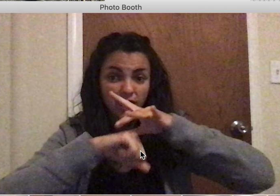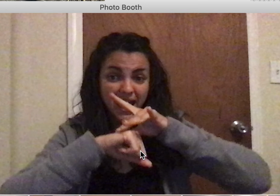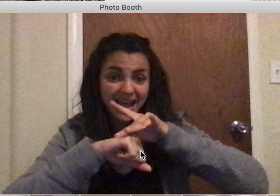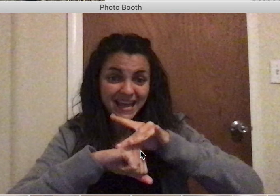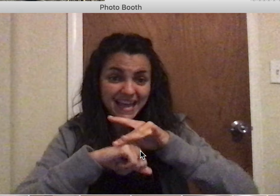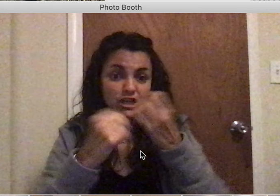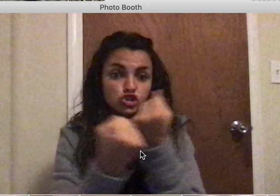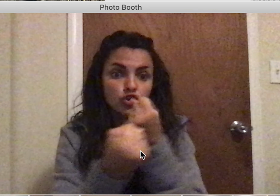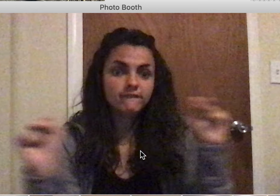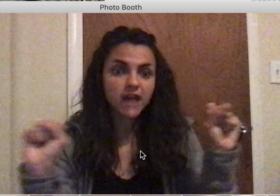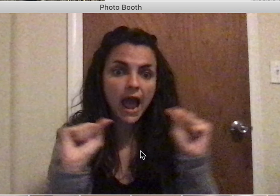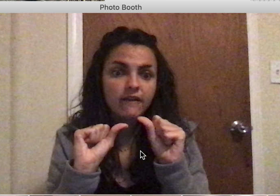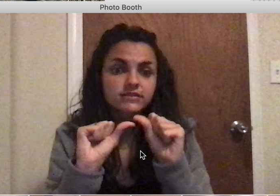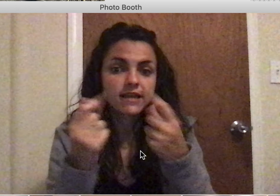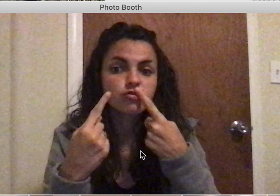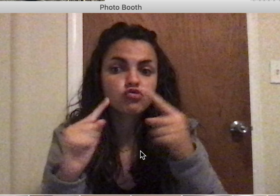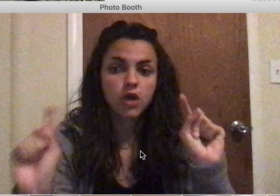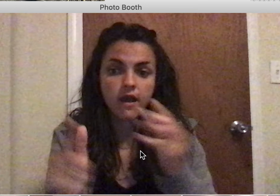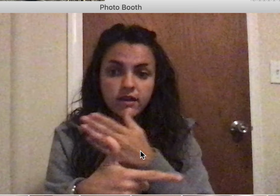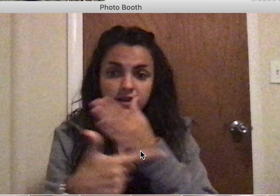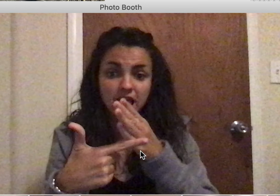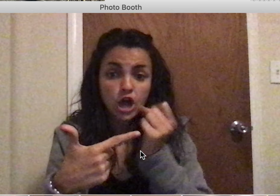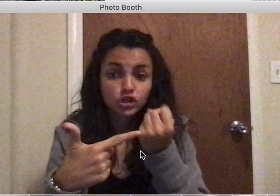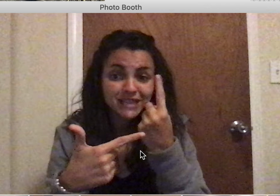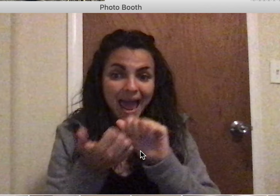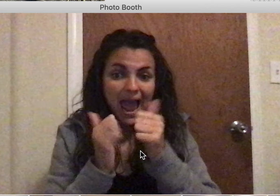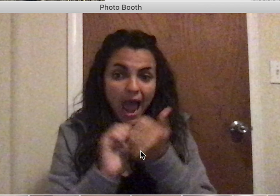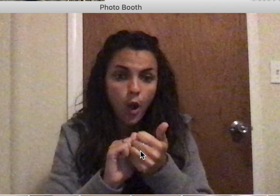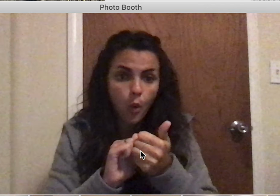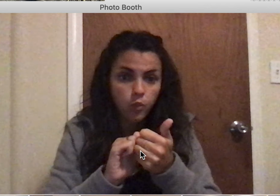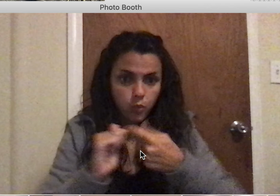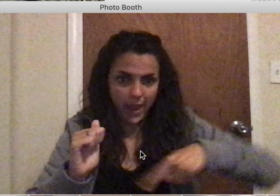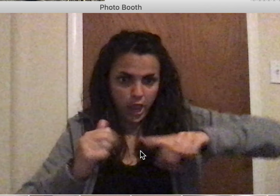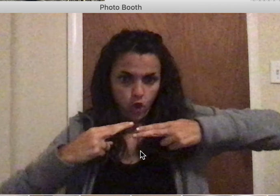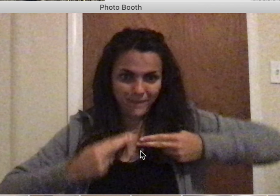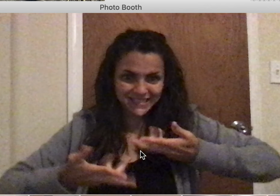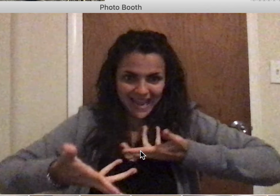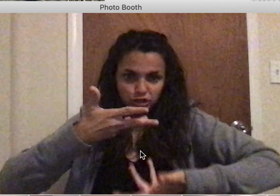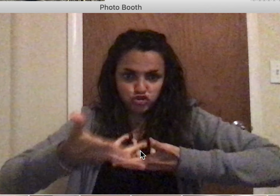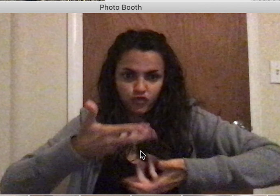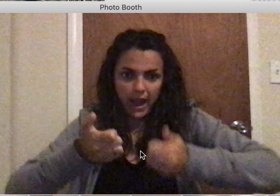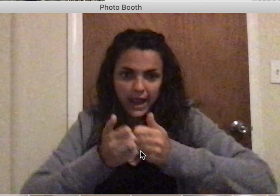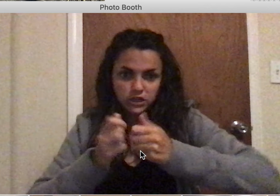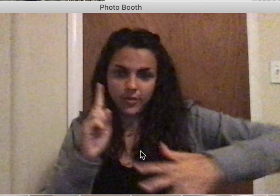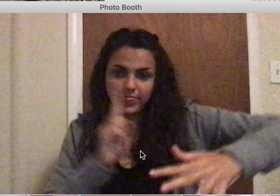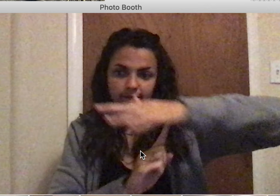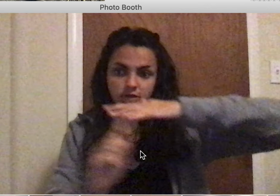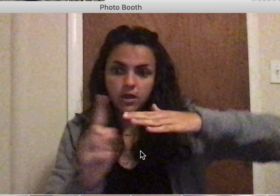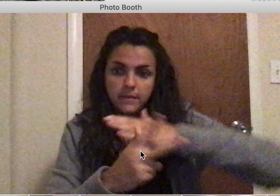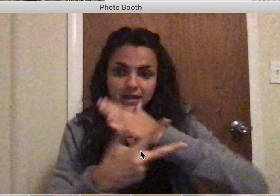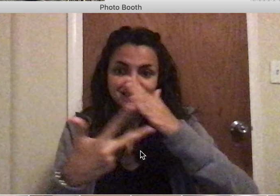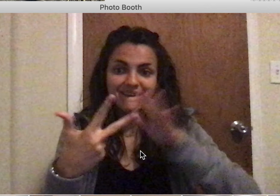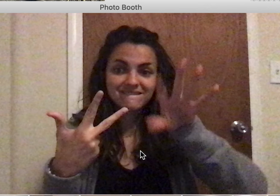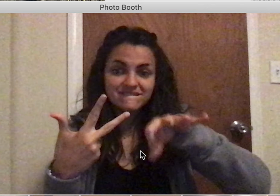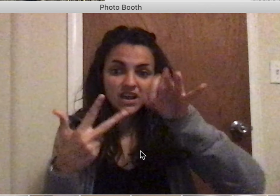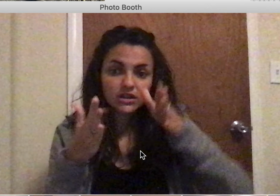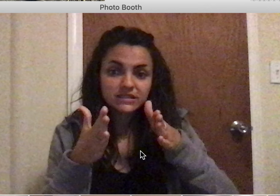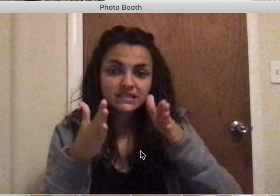to understand how we interact with the environment. And 3, to find ways to deal with environmental problems and live